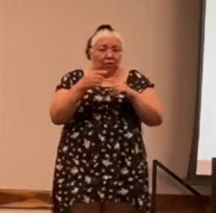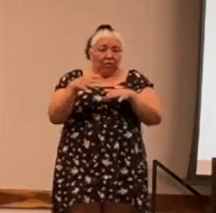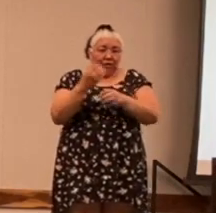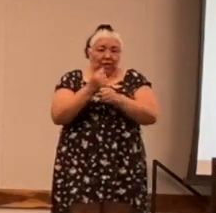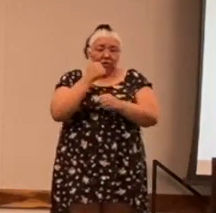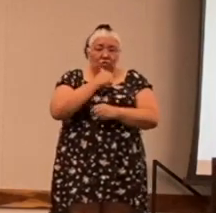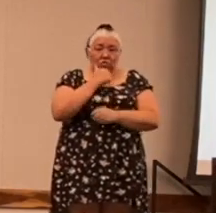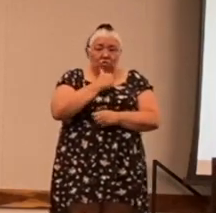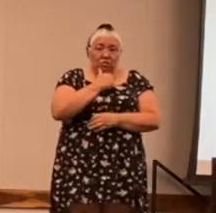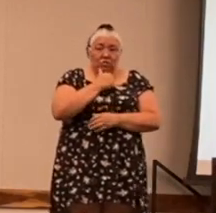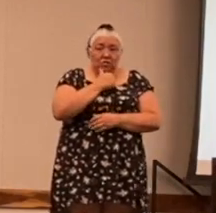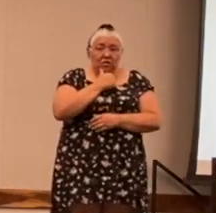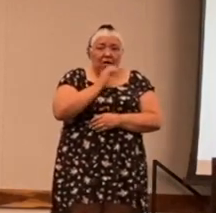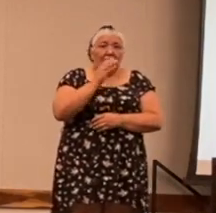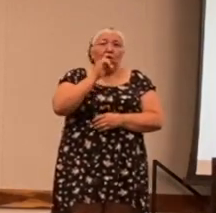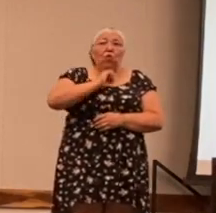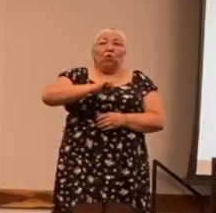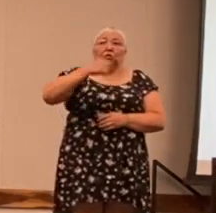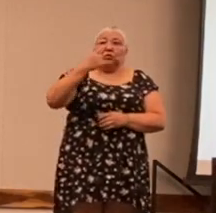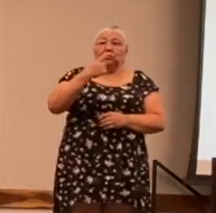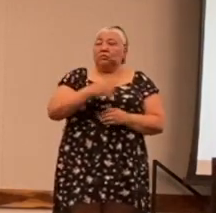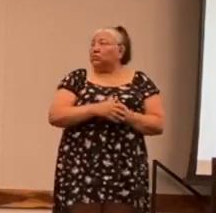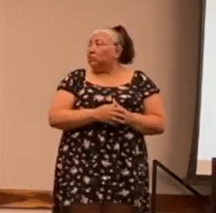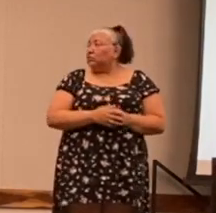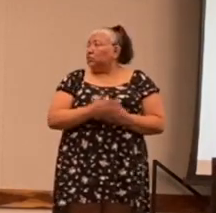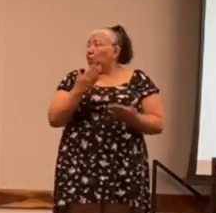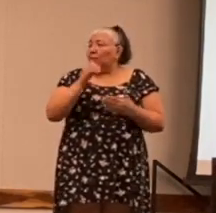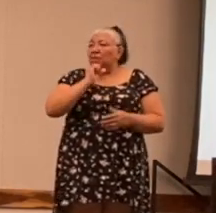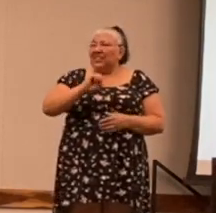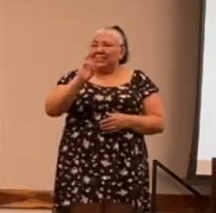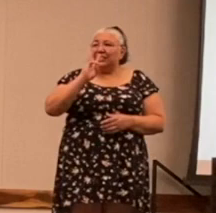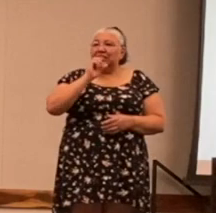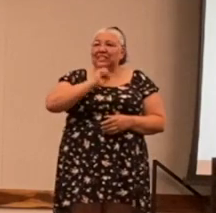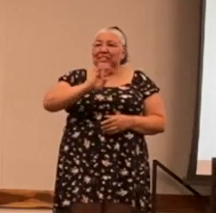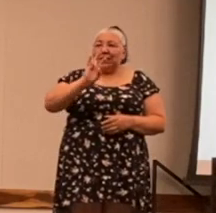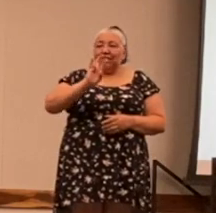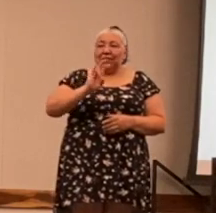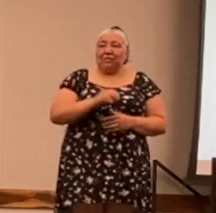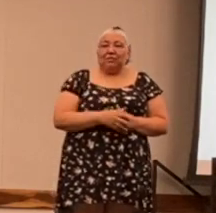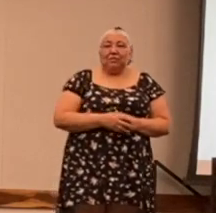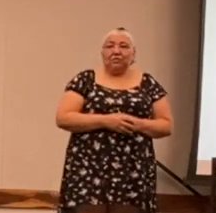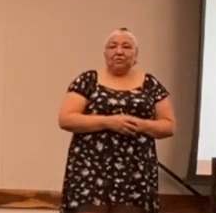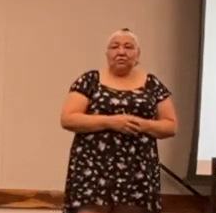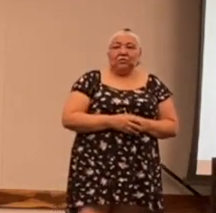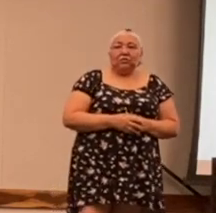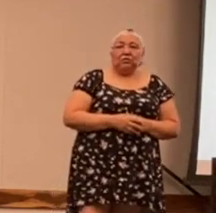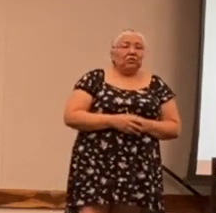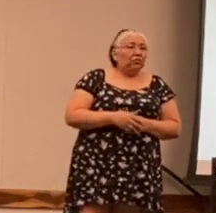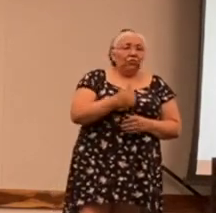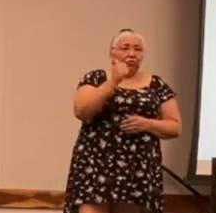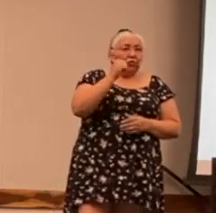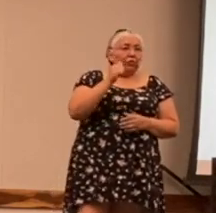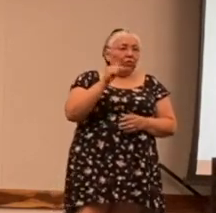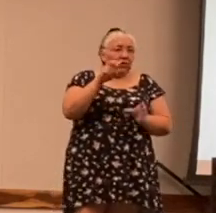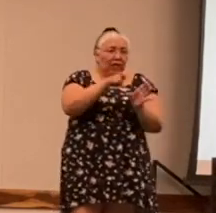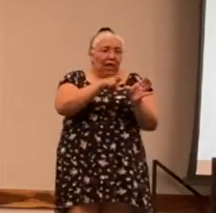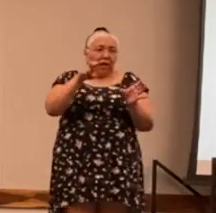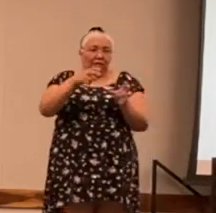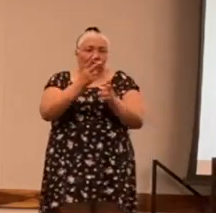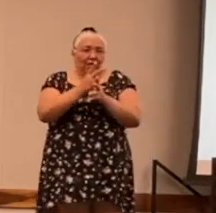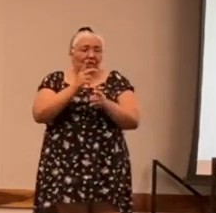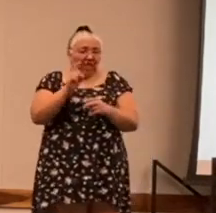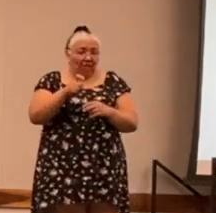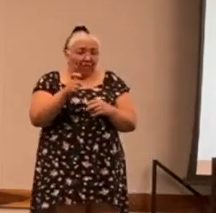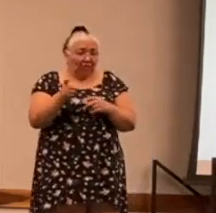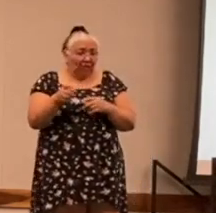girls, our oldest kid, she was probably 6 or 7, she didn't get out of the van. And I was like, honey,